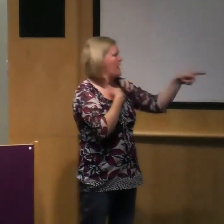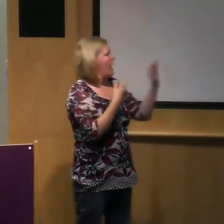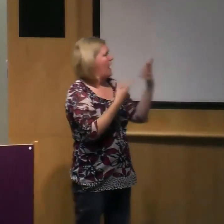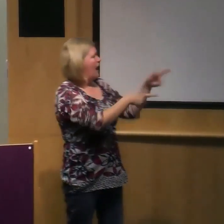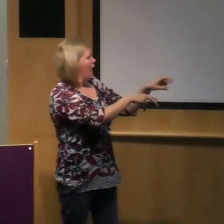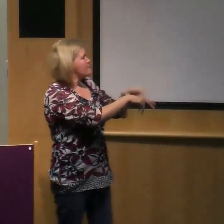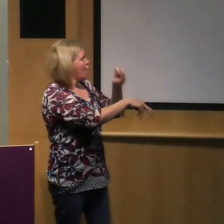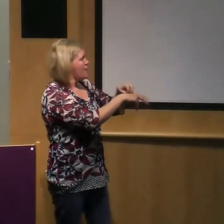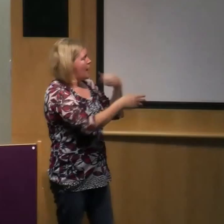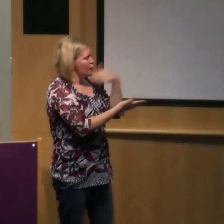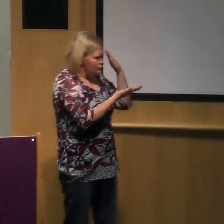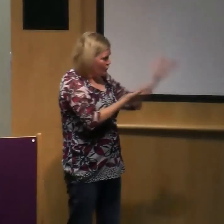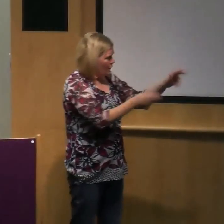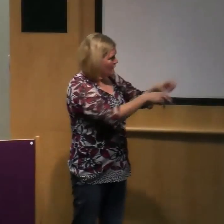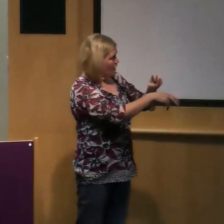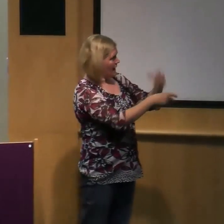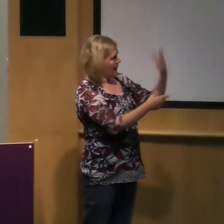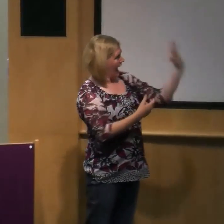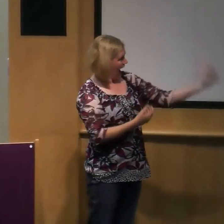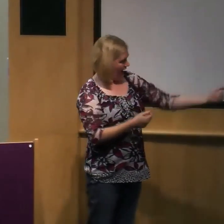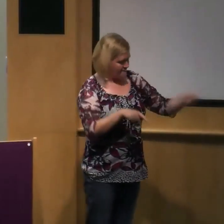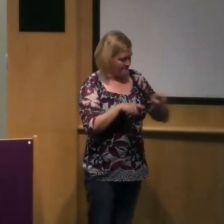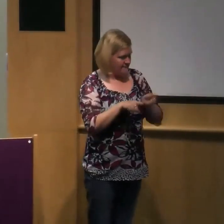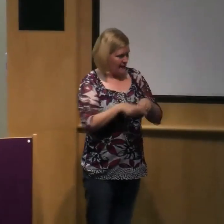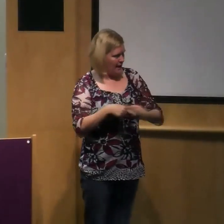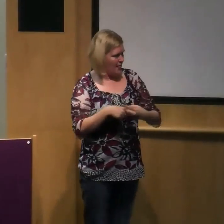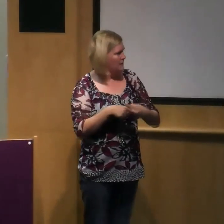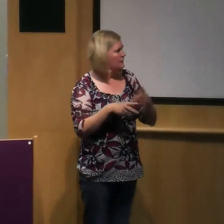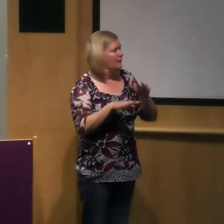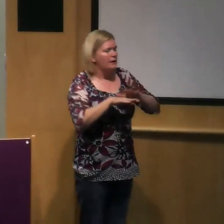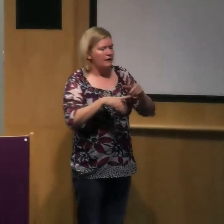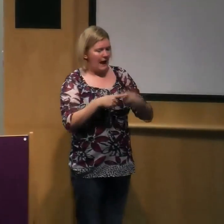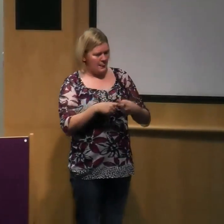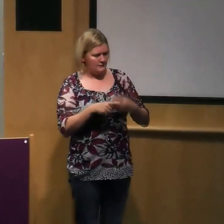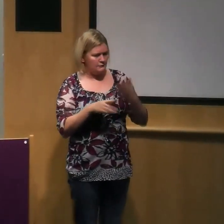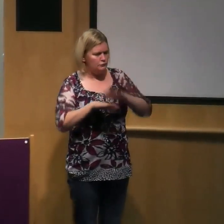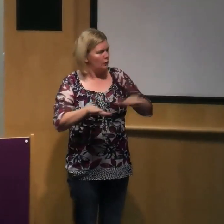have a question. I want to ask Sue from Northern Ireland.